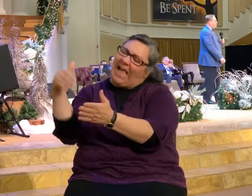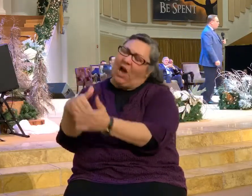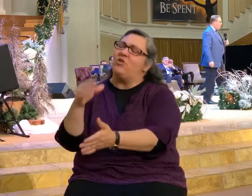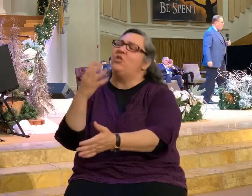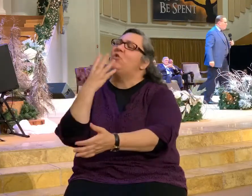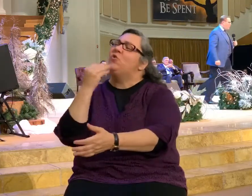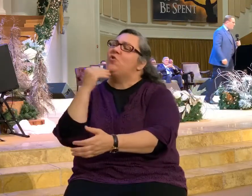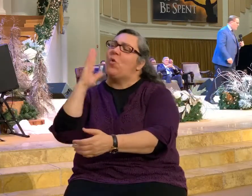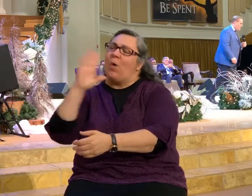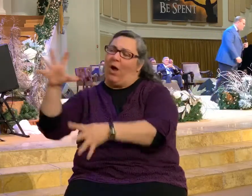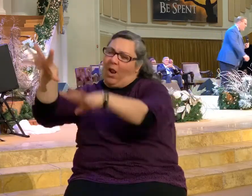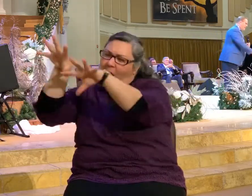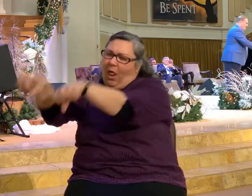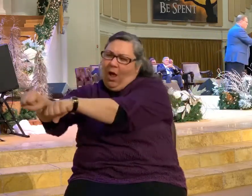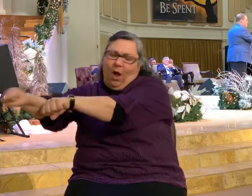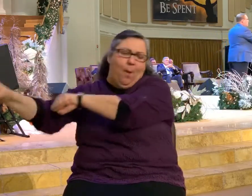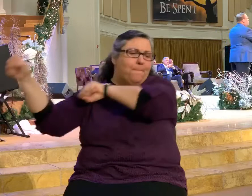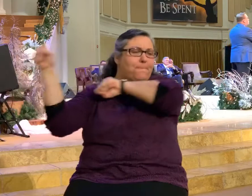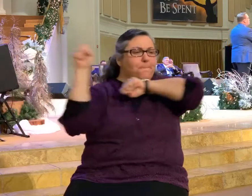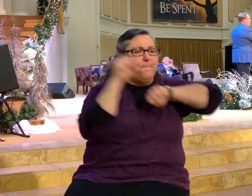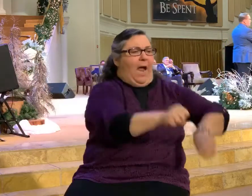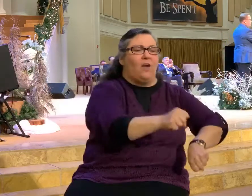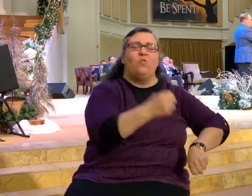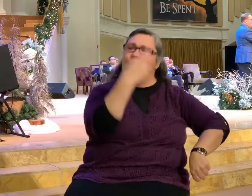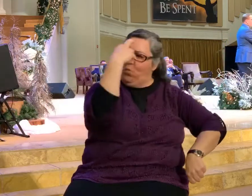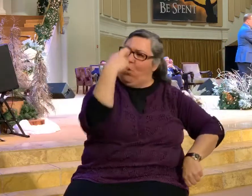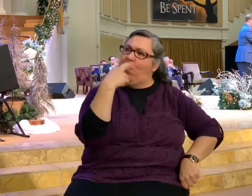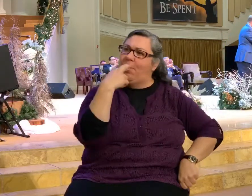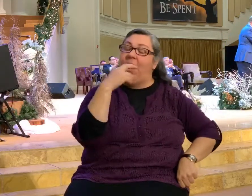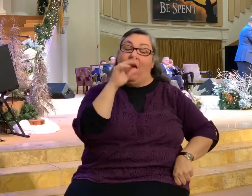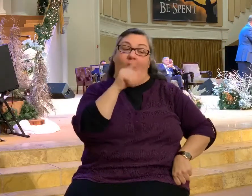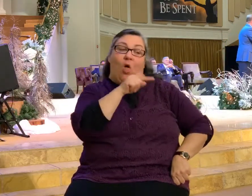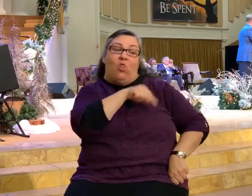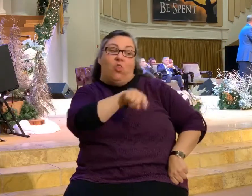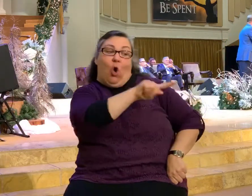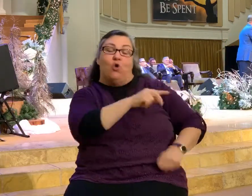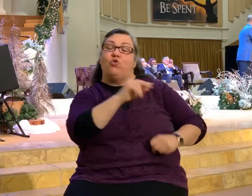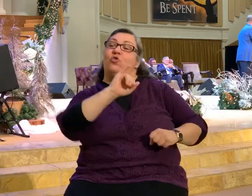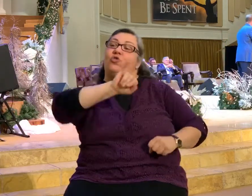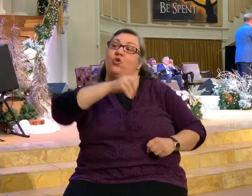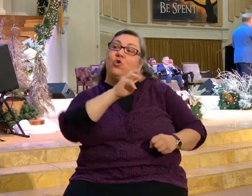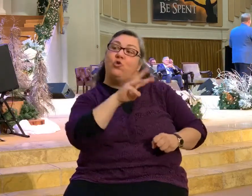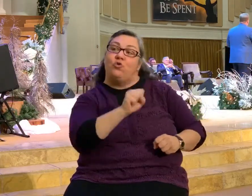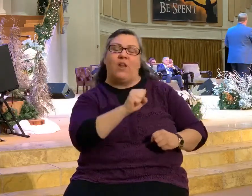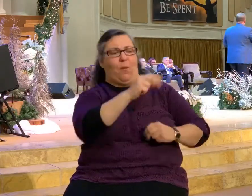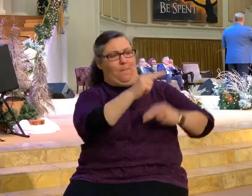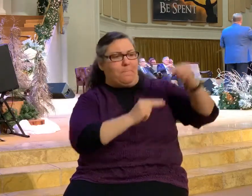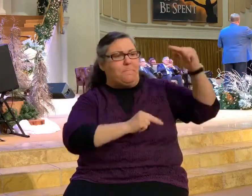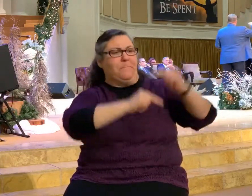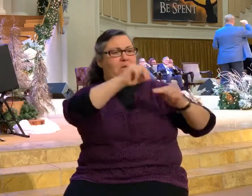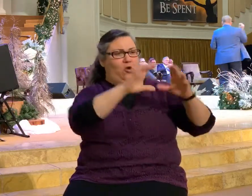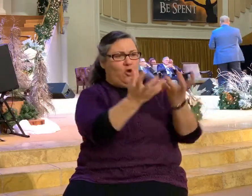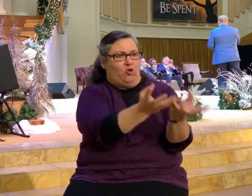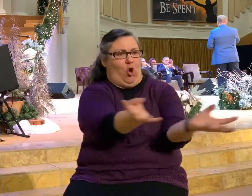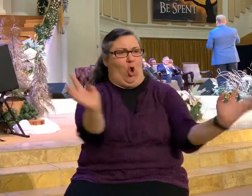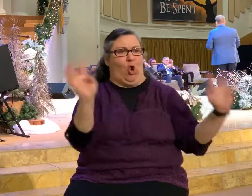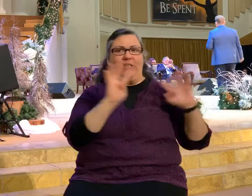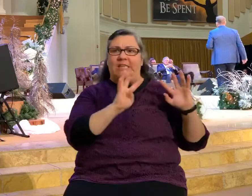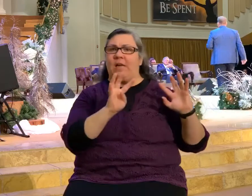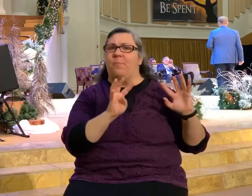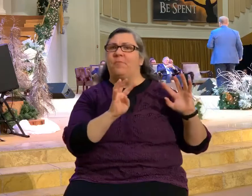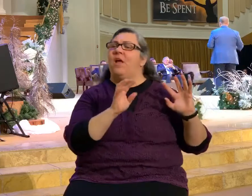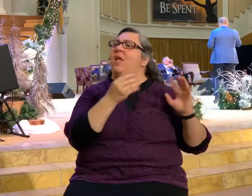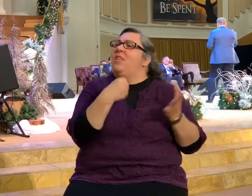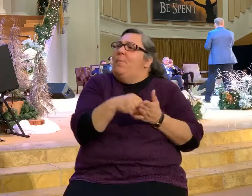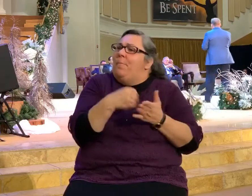back to Rome with him. It was those Jews that would build the Colosseum. It was the literal money from